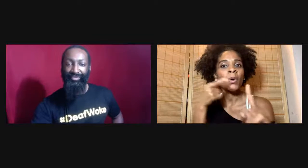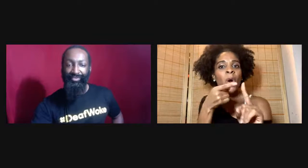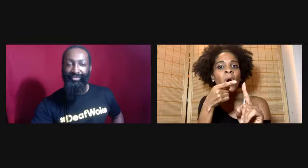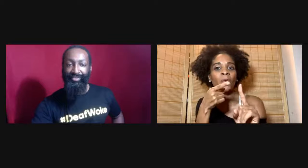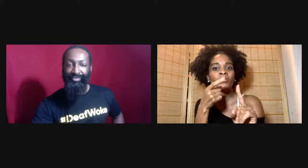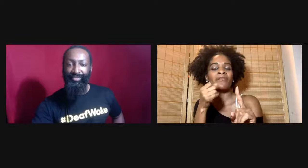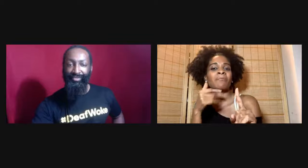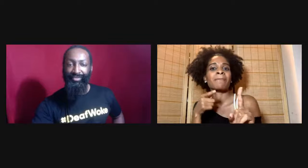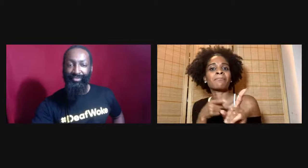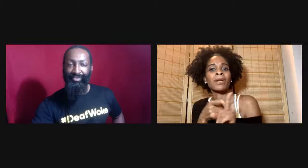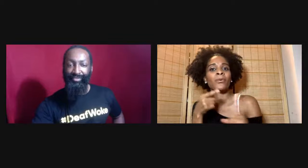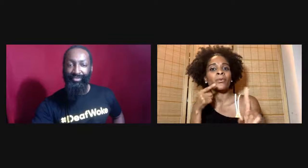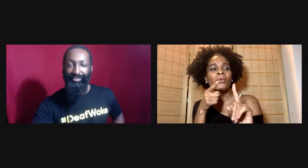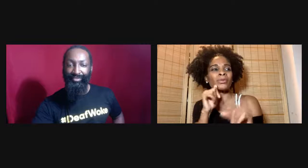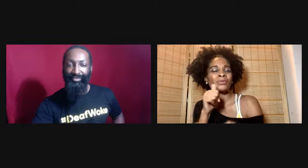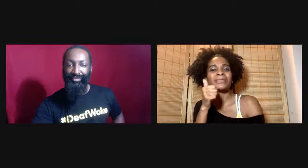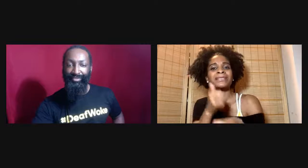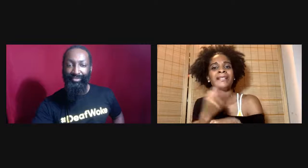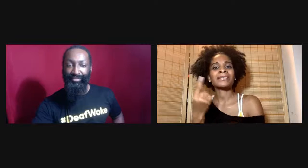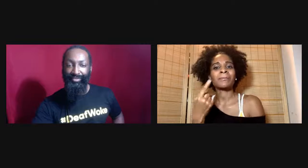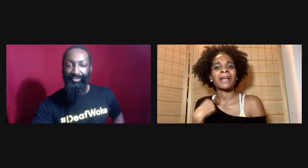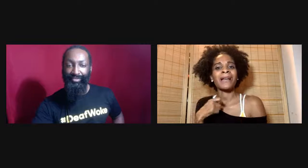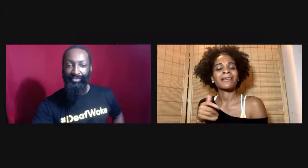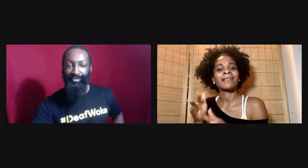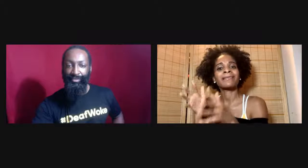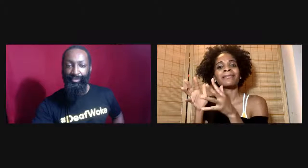that's my goal.